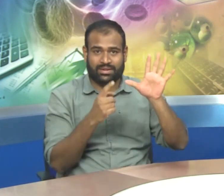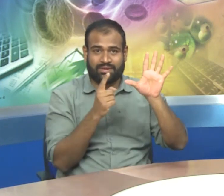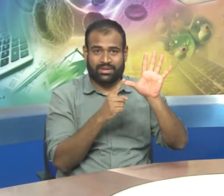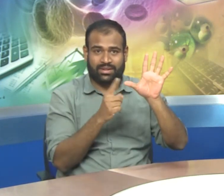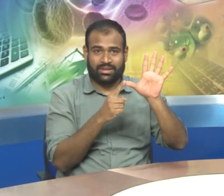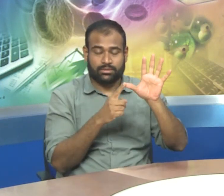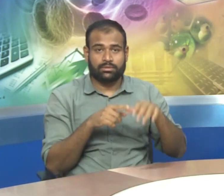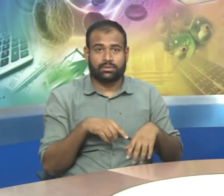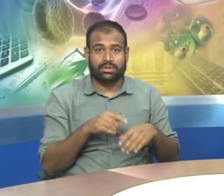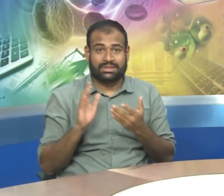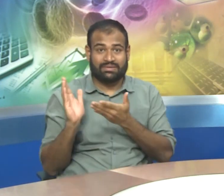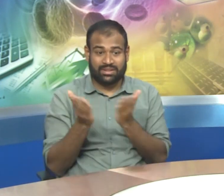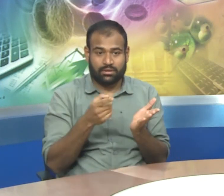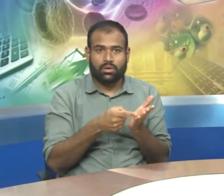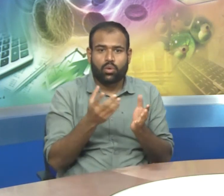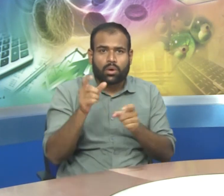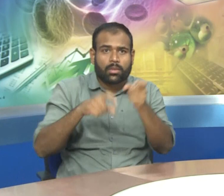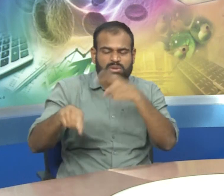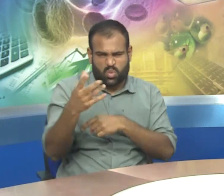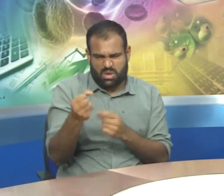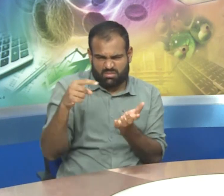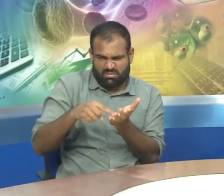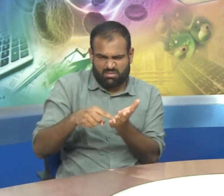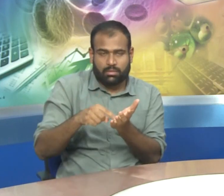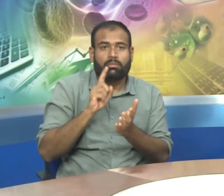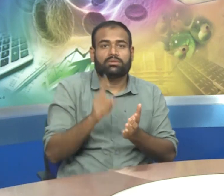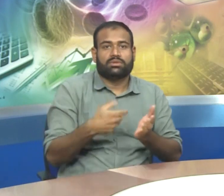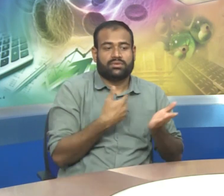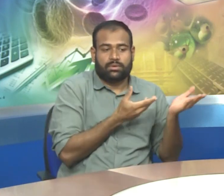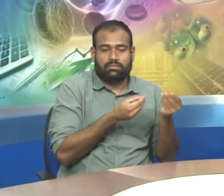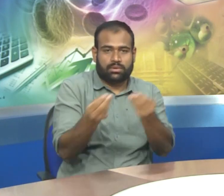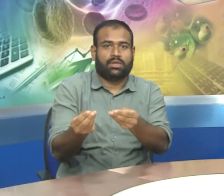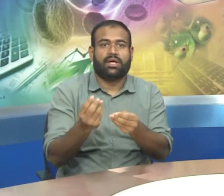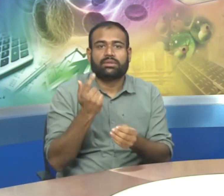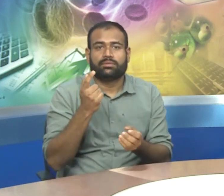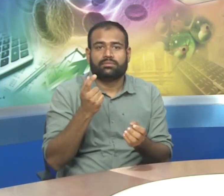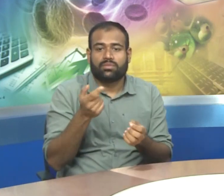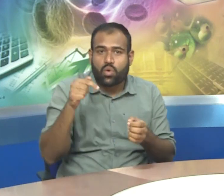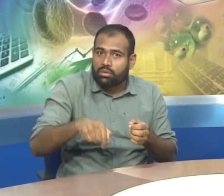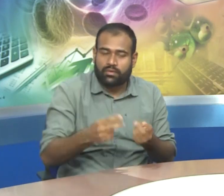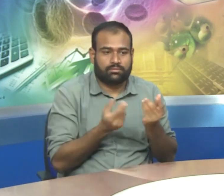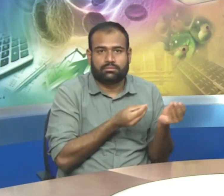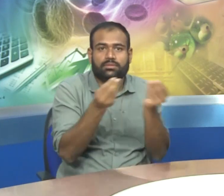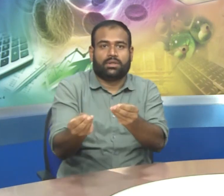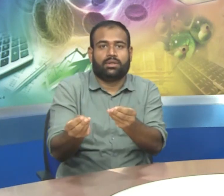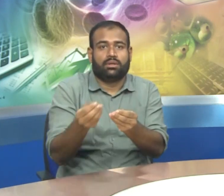The fifth point under the reference service explains it as service provided on